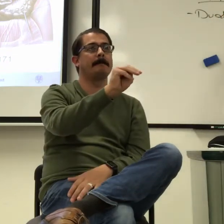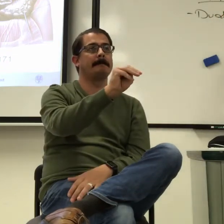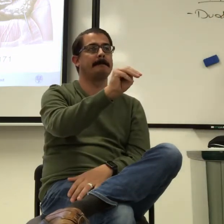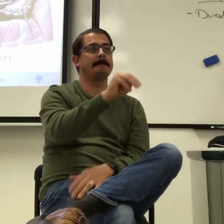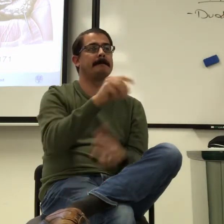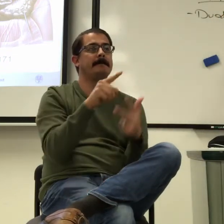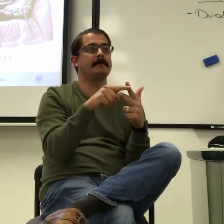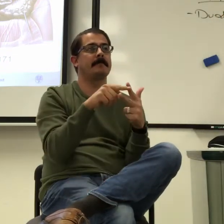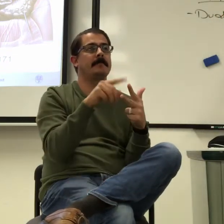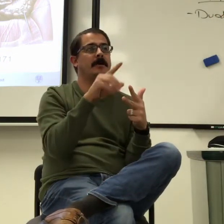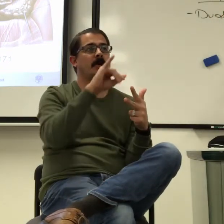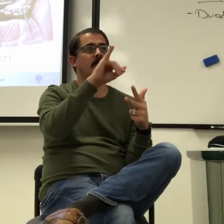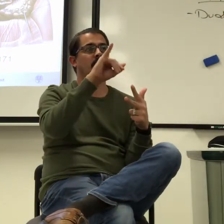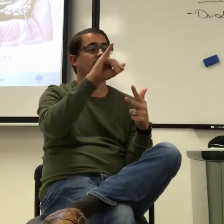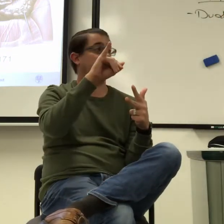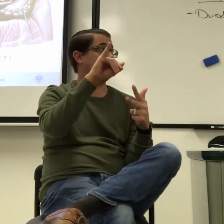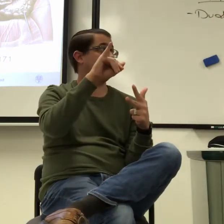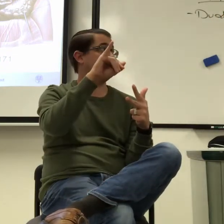jejunum,